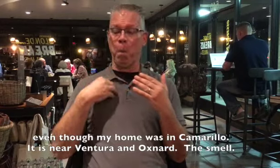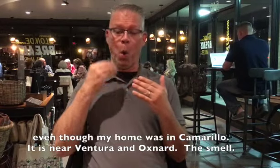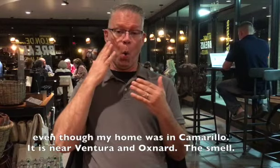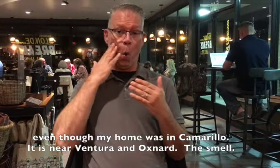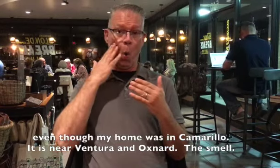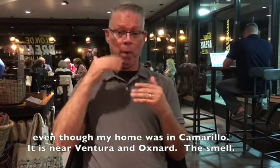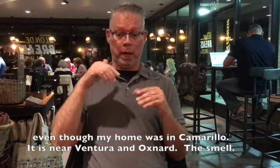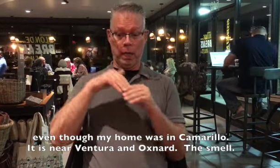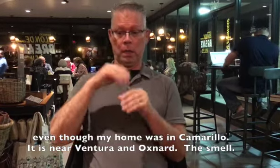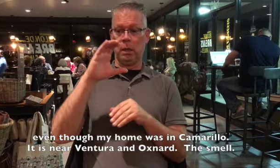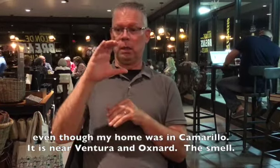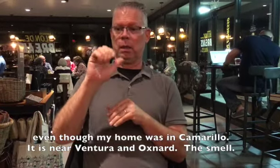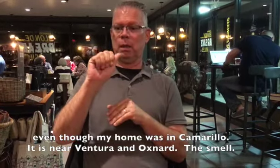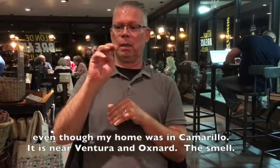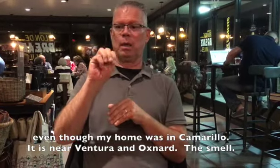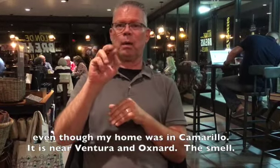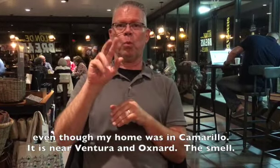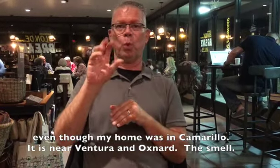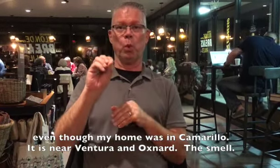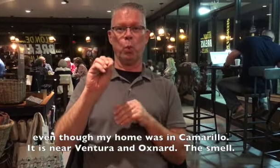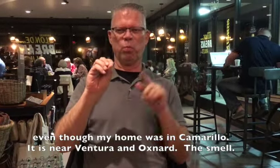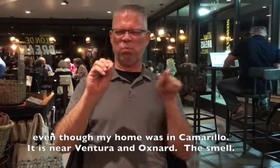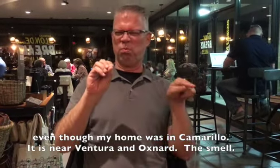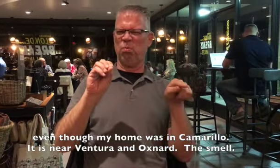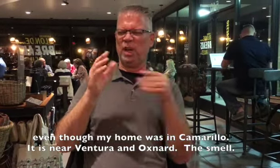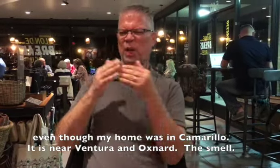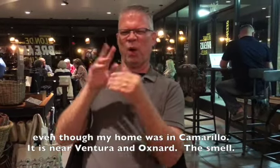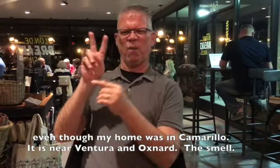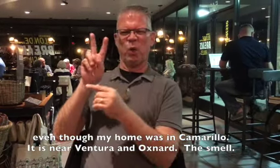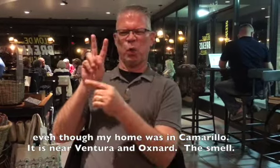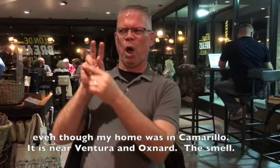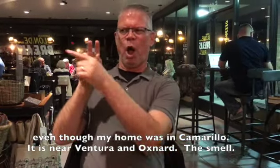Even though my home was in Camarillo, it is near Ventura and Oxnard.